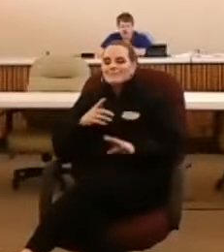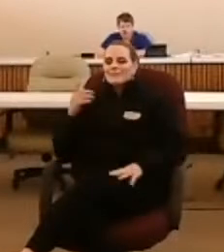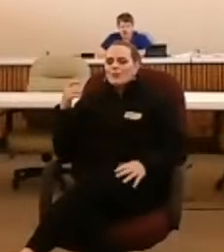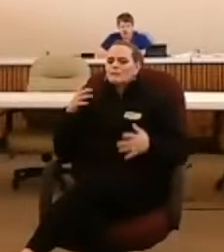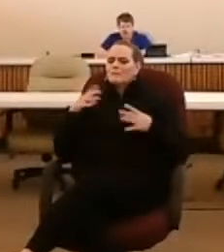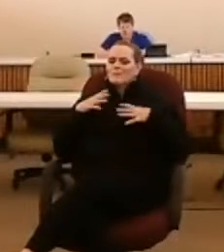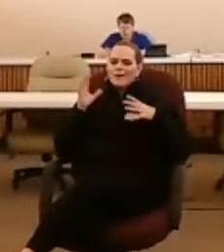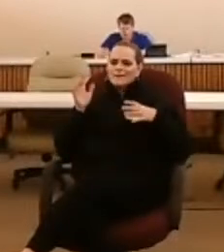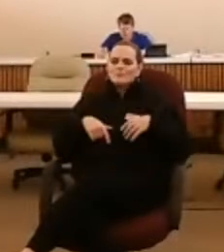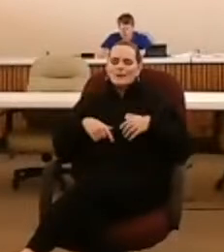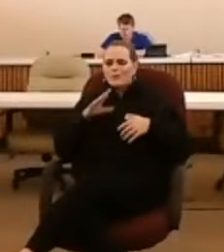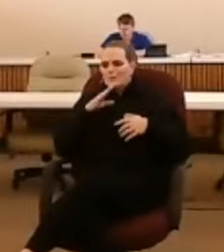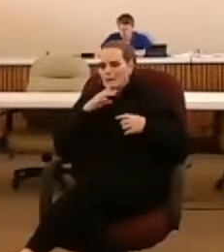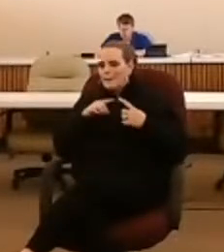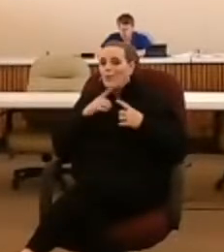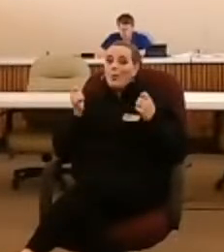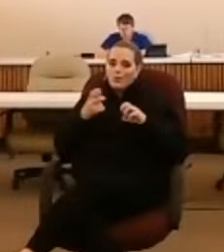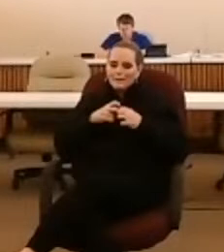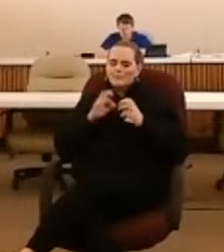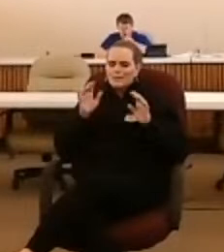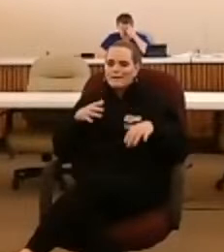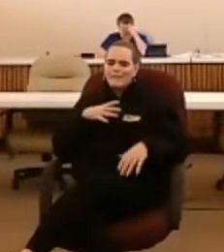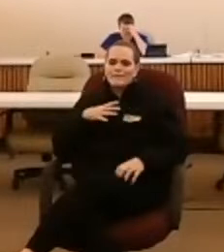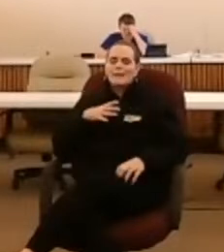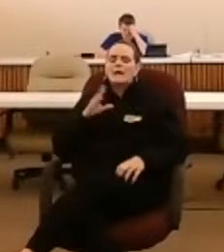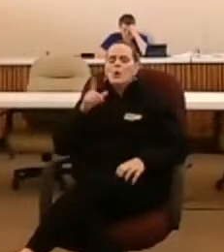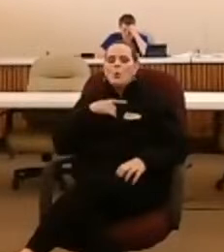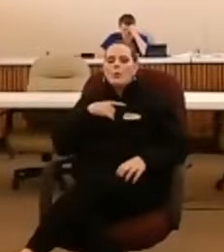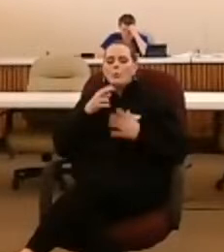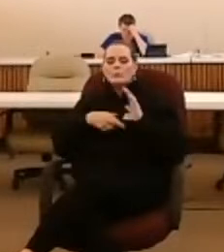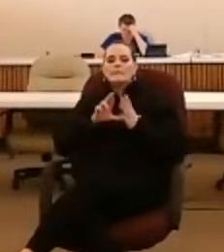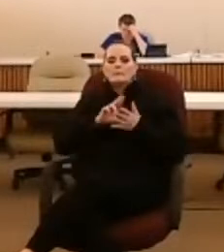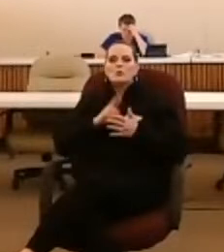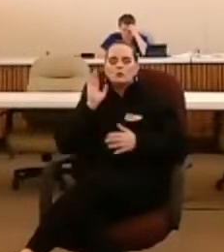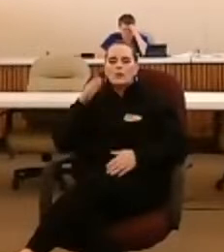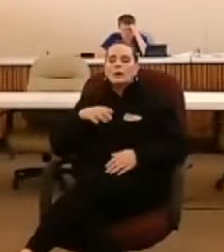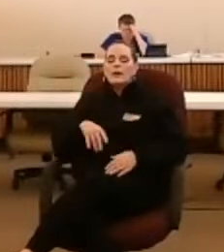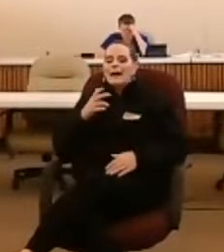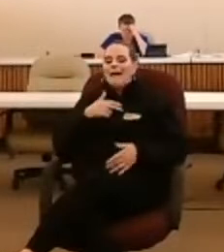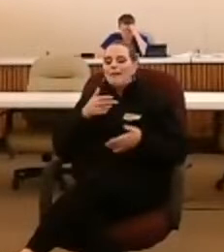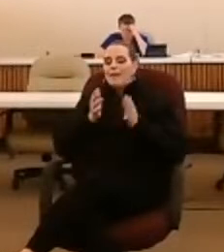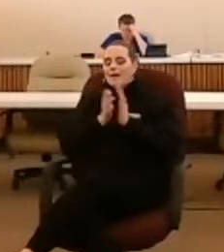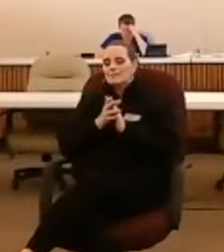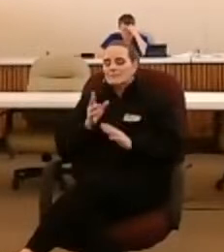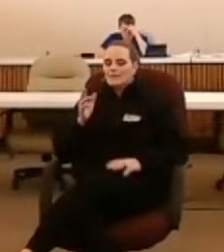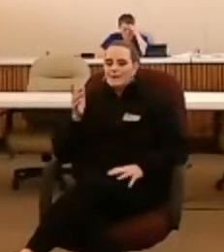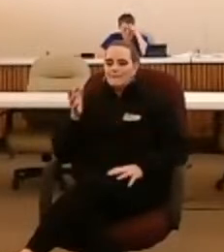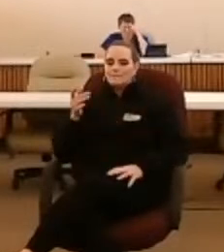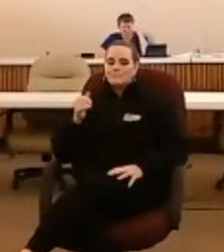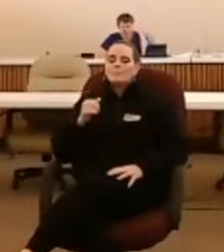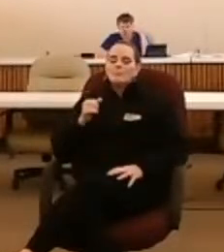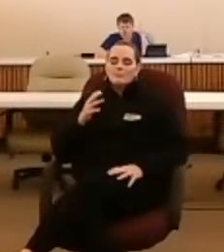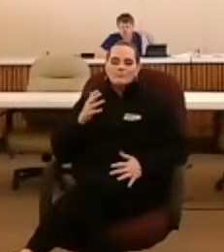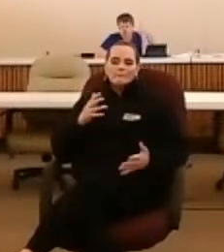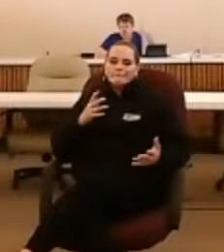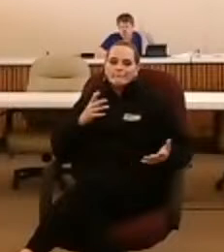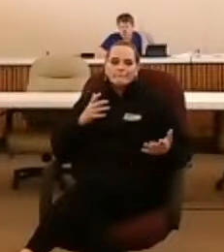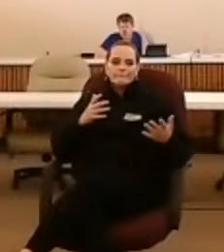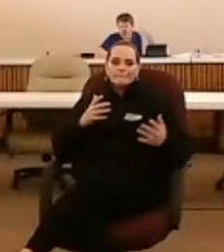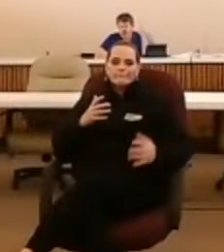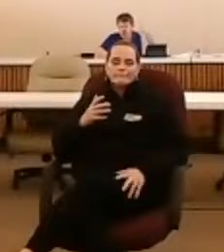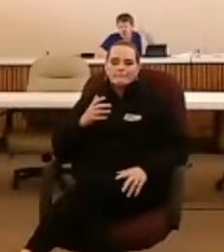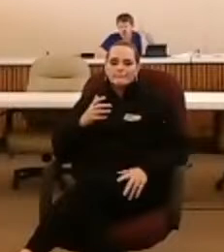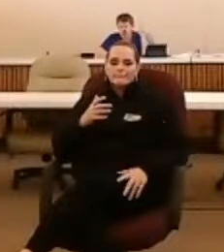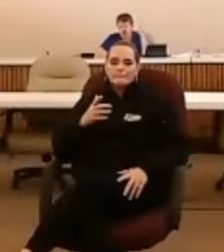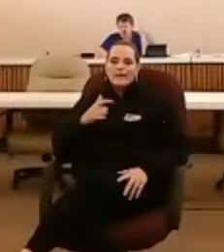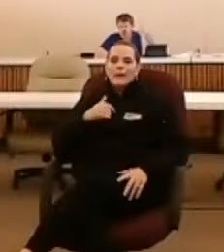might parents. as well cover all issues. So, yeah, we'll take a look at that. I'll ask them too. Again, either whether they I